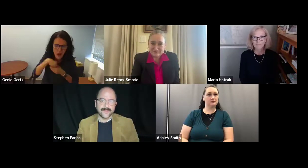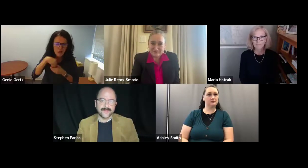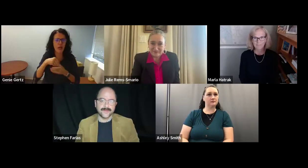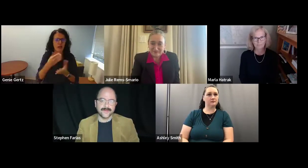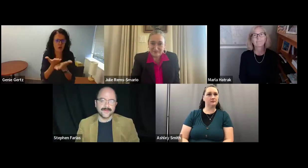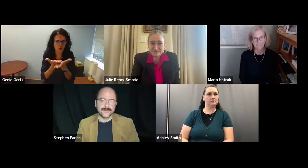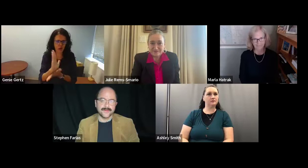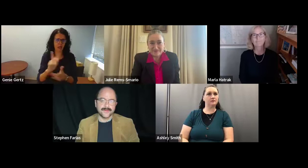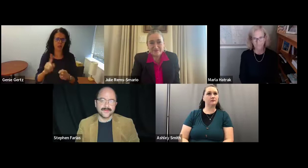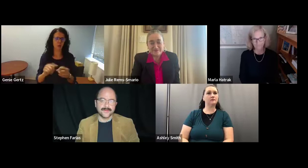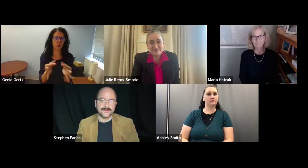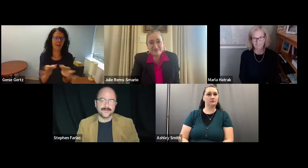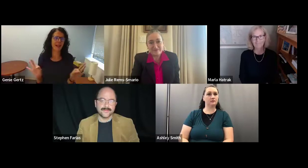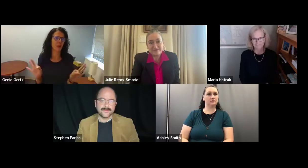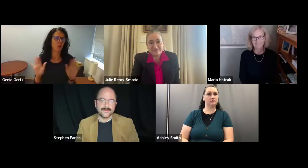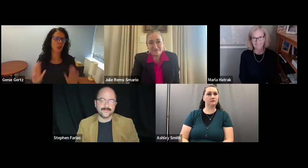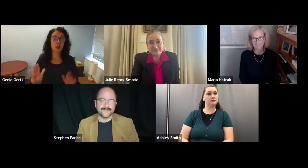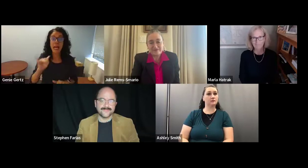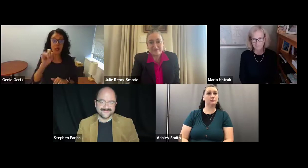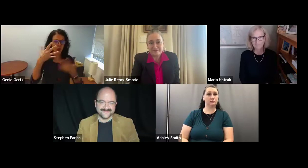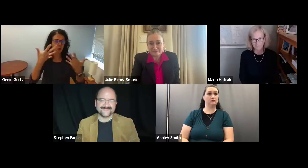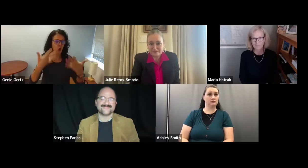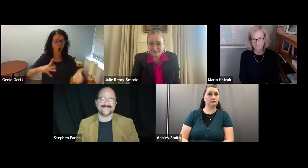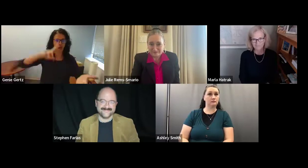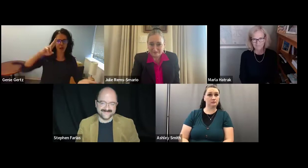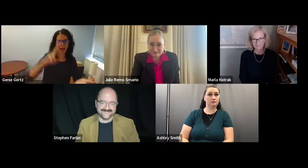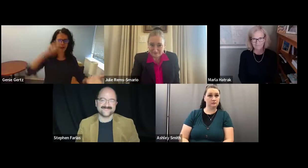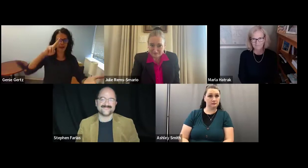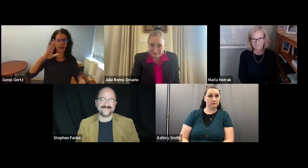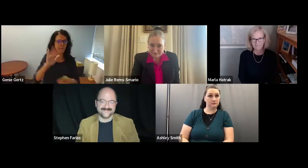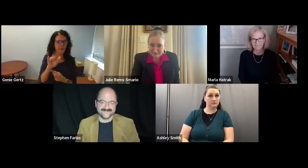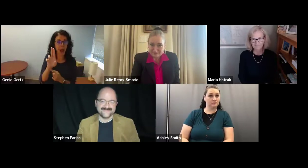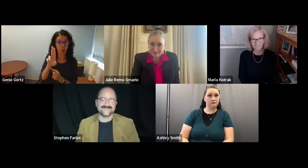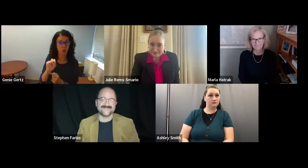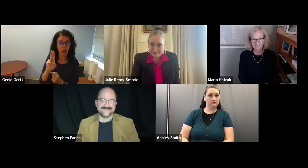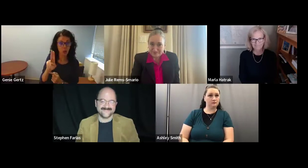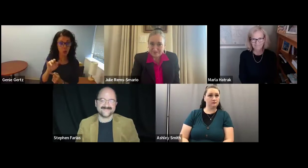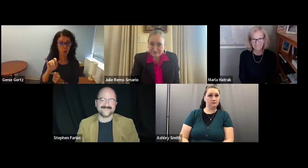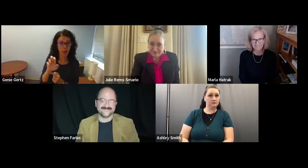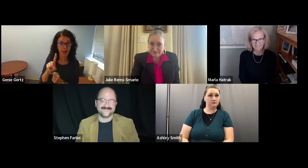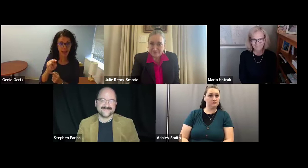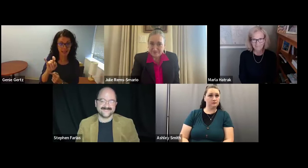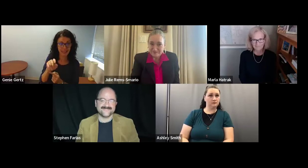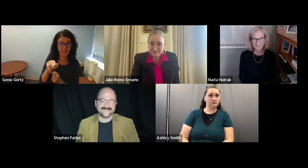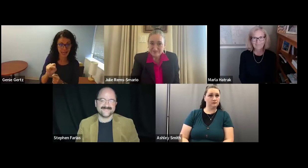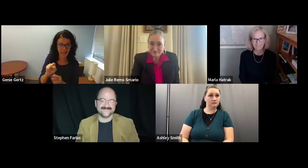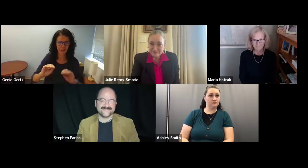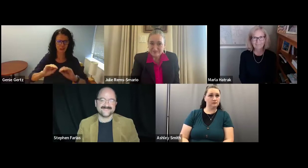have the innate right to language, period, right? That is contracted by